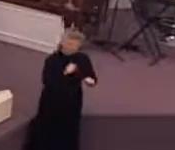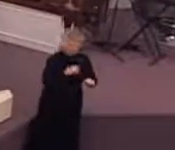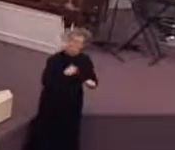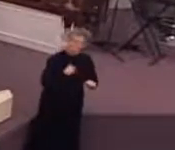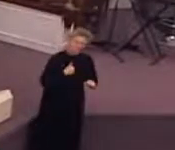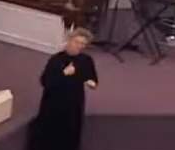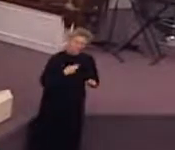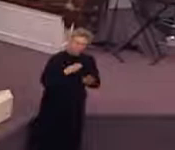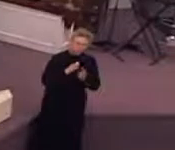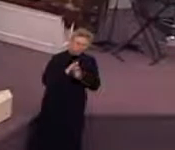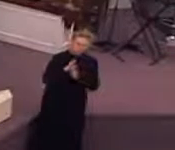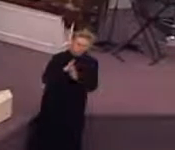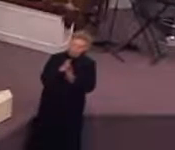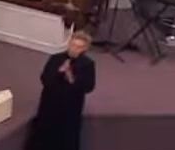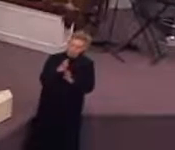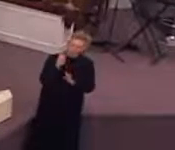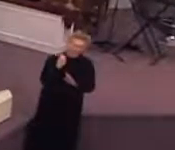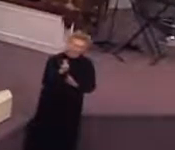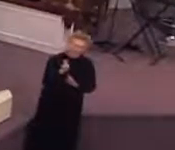to be on track to do it.